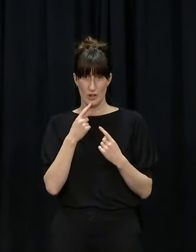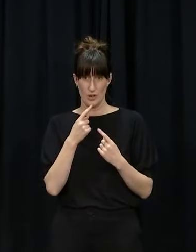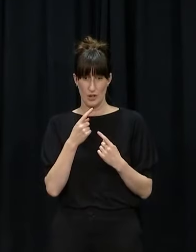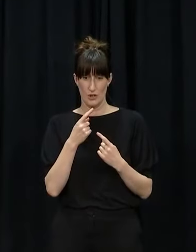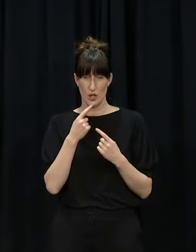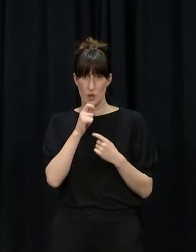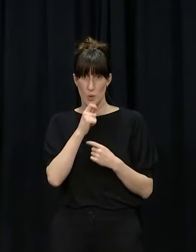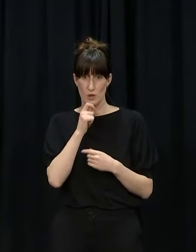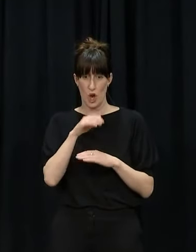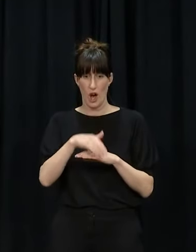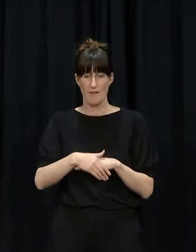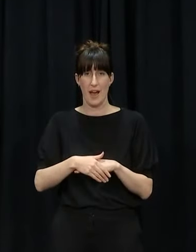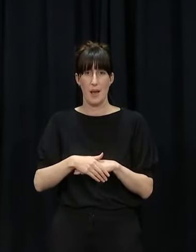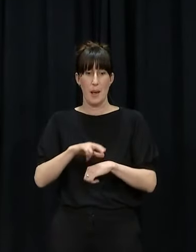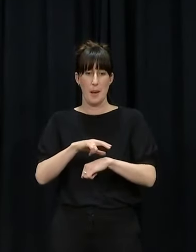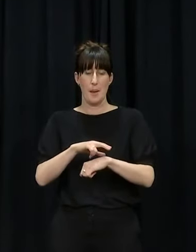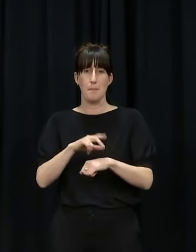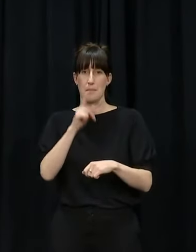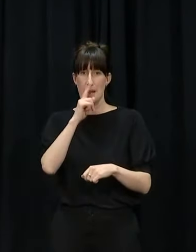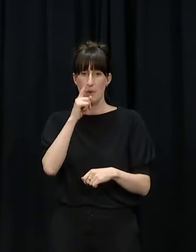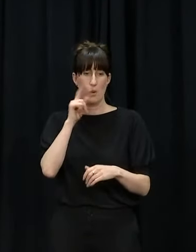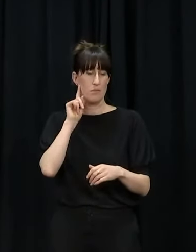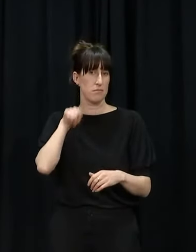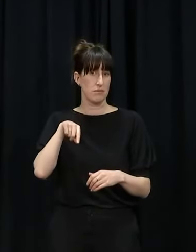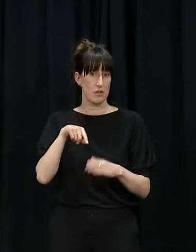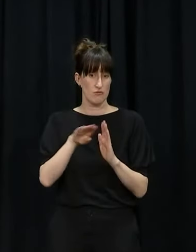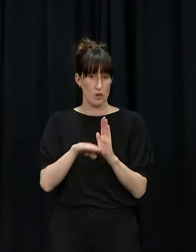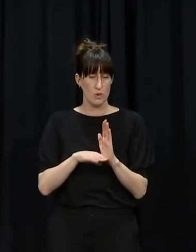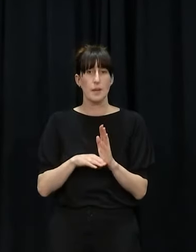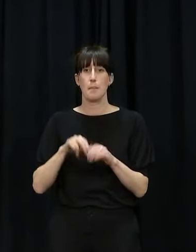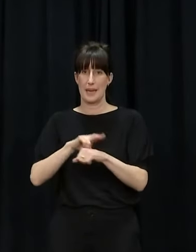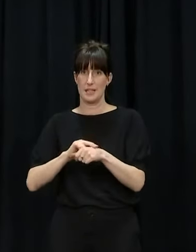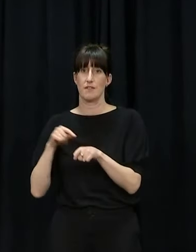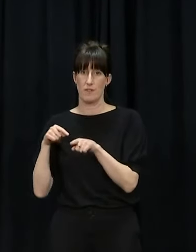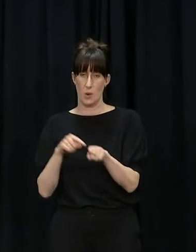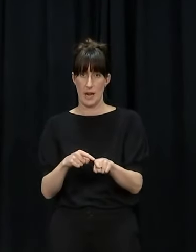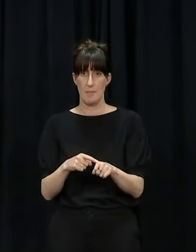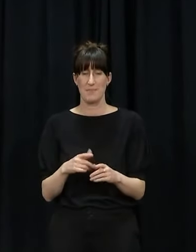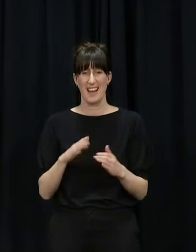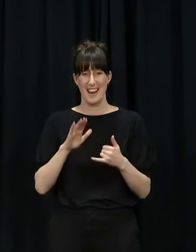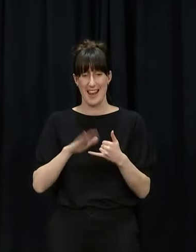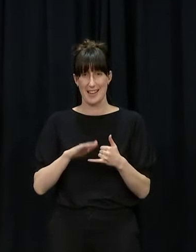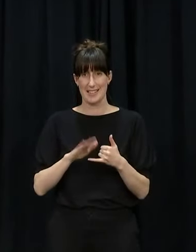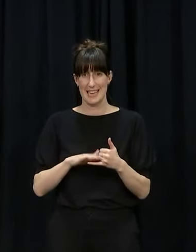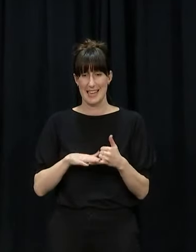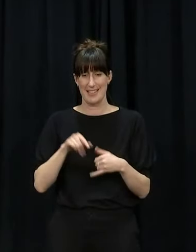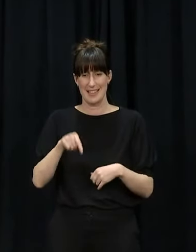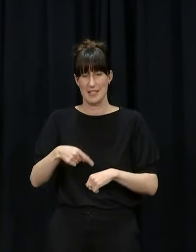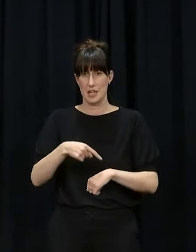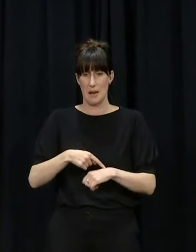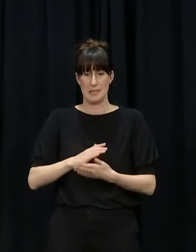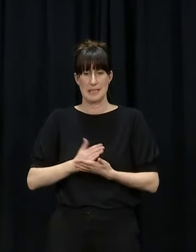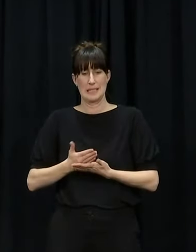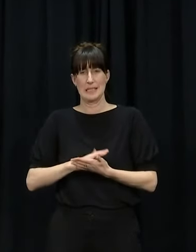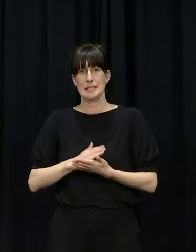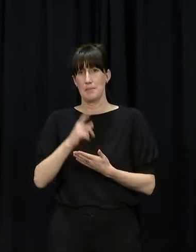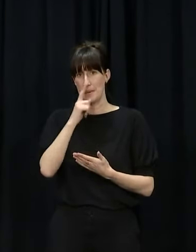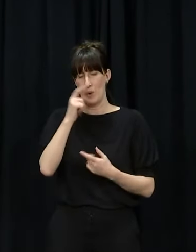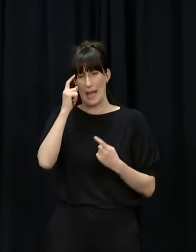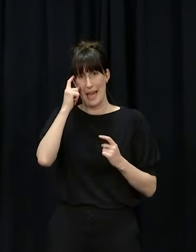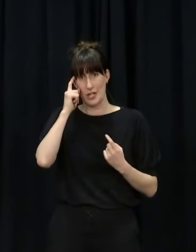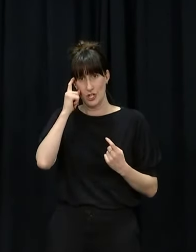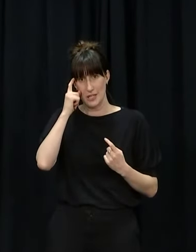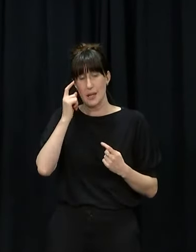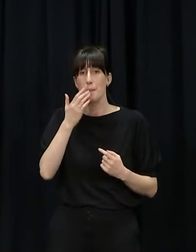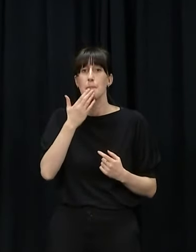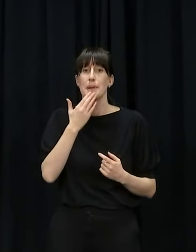to police to follow up. Finally, it is a time of uncertainty, and so quite normal for people to be anxious. Please do keep